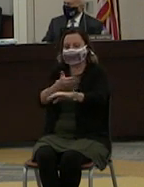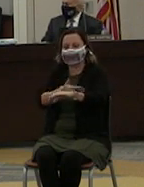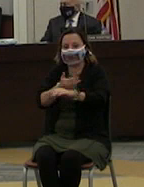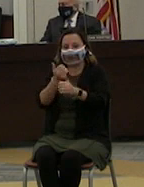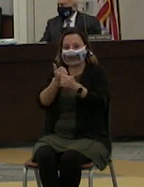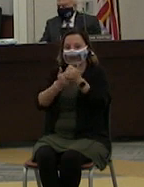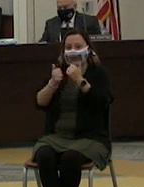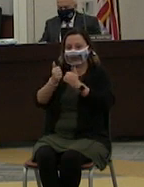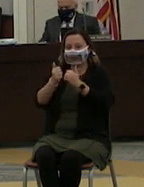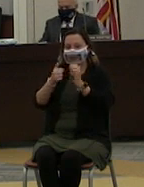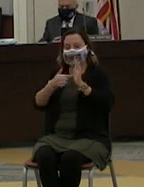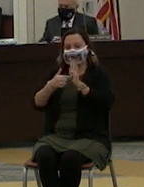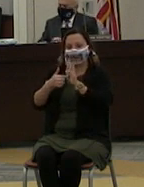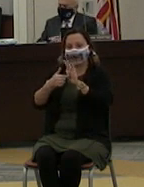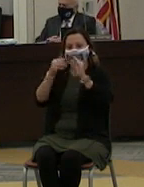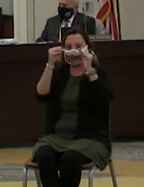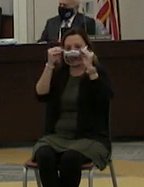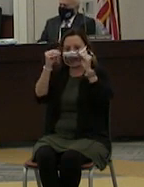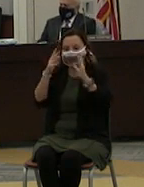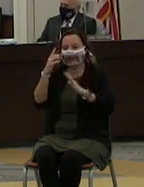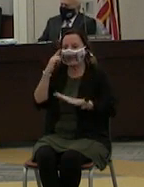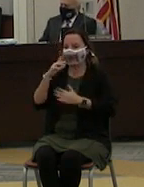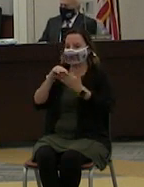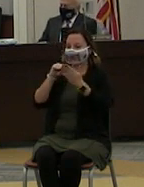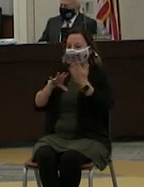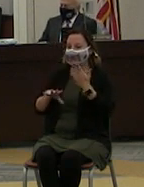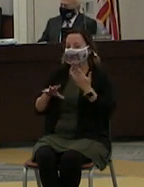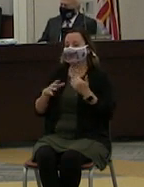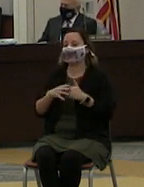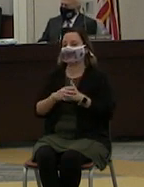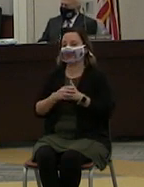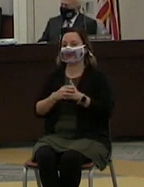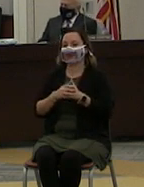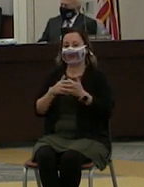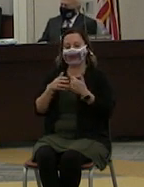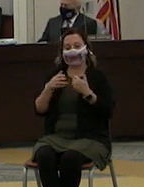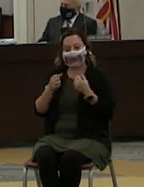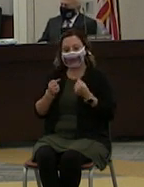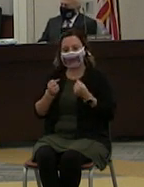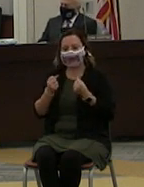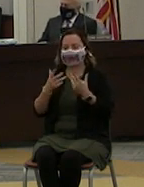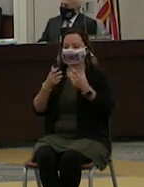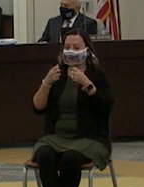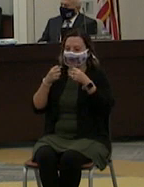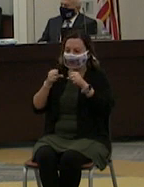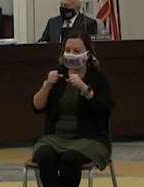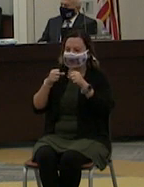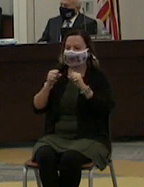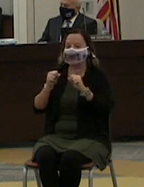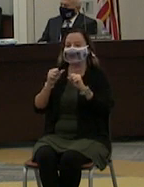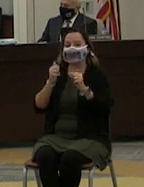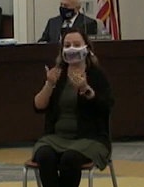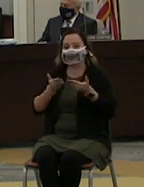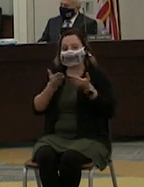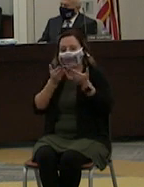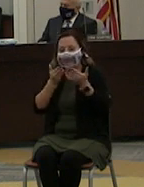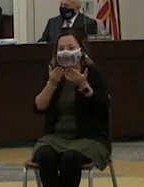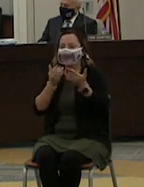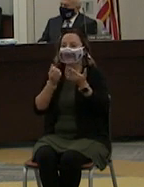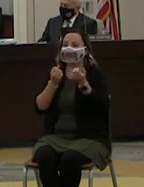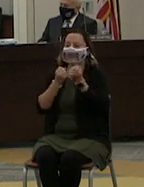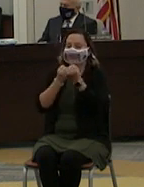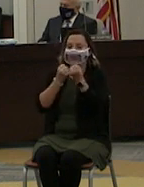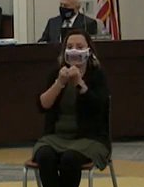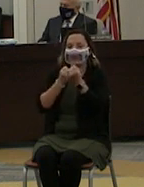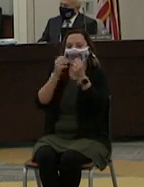students. A lot of professional development has been put forth this school year to support teachers who